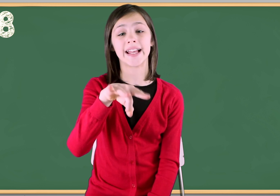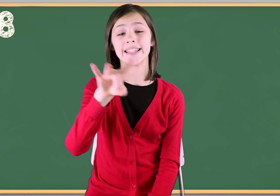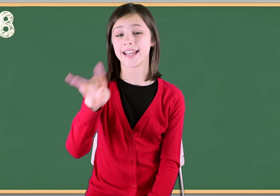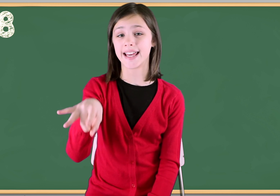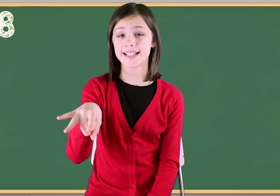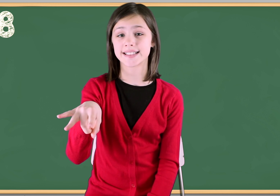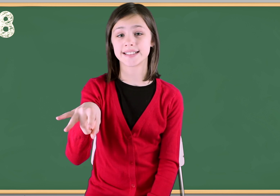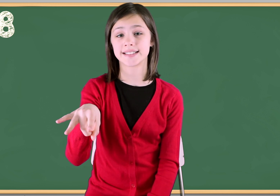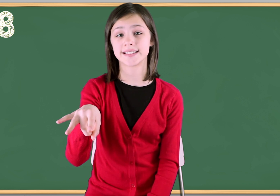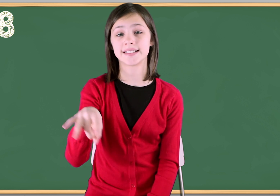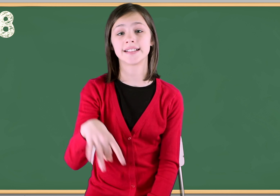88,